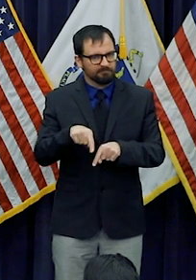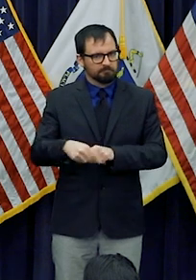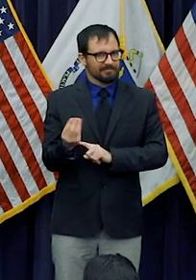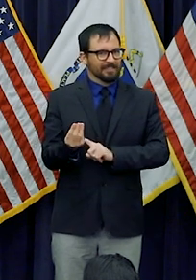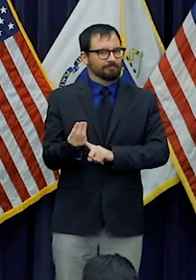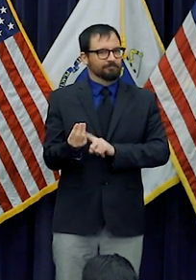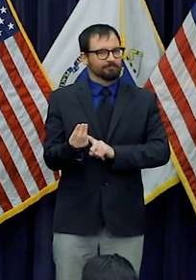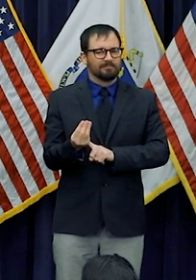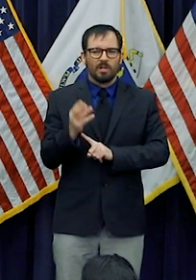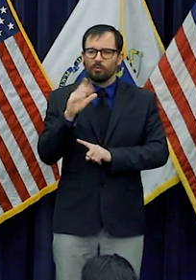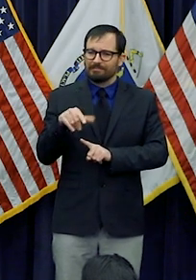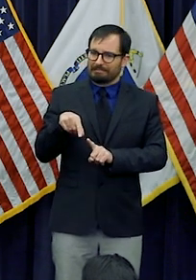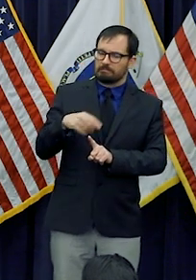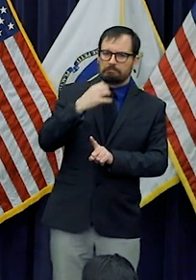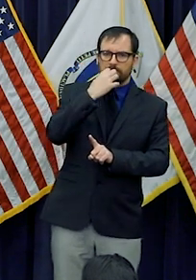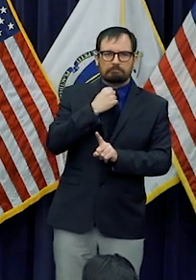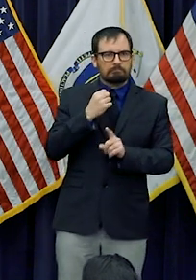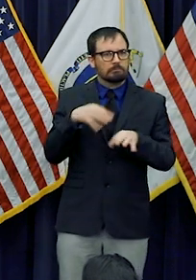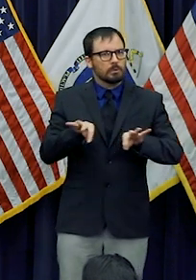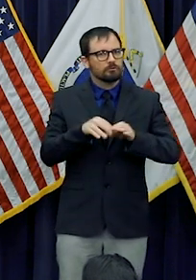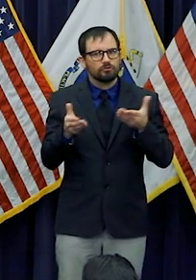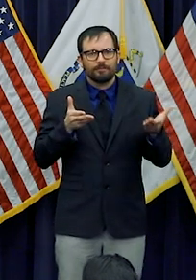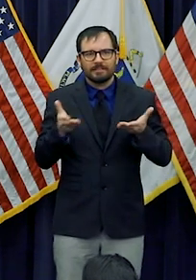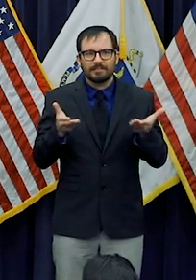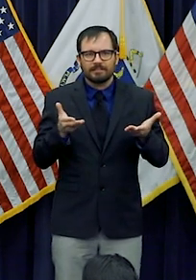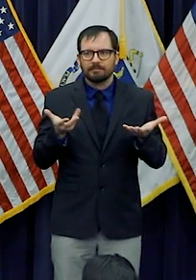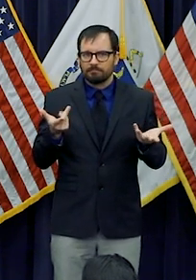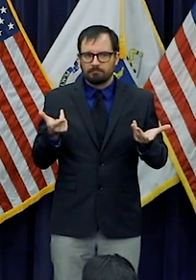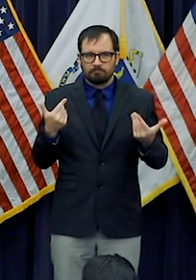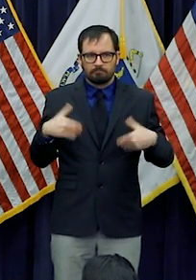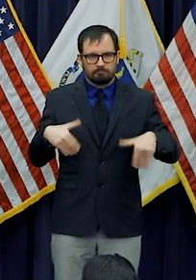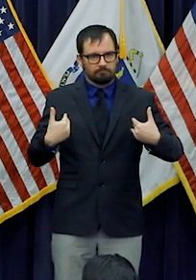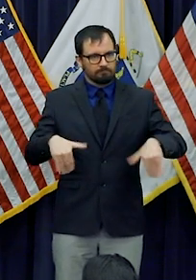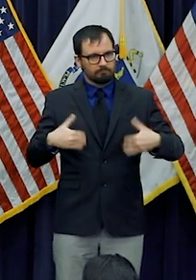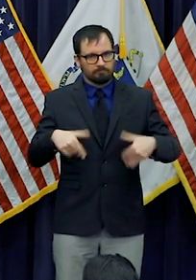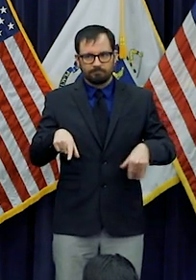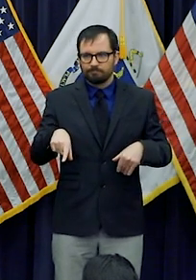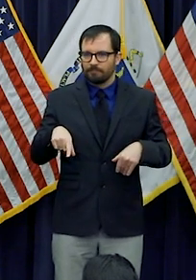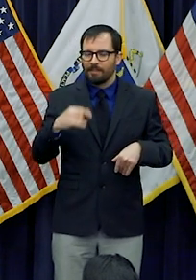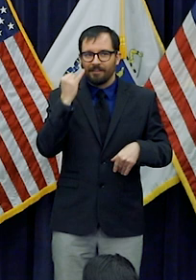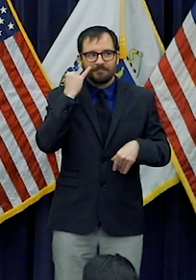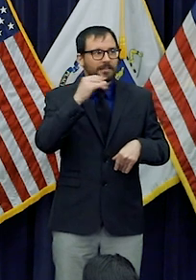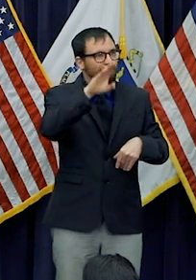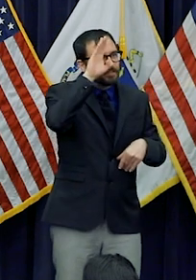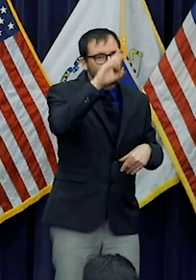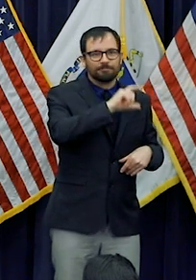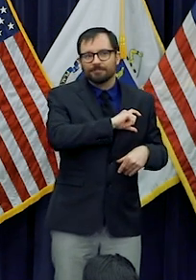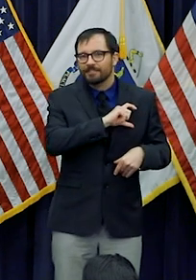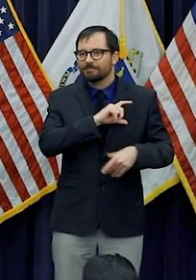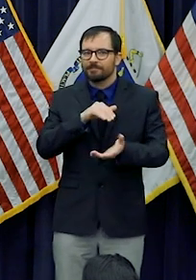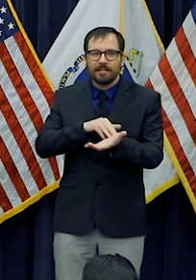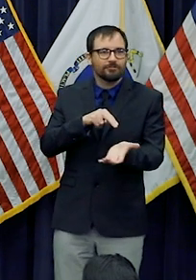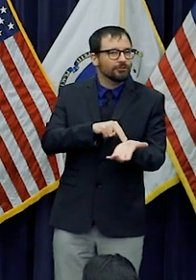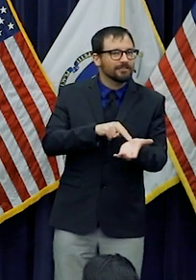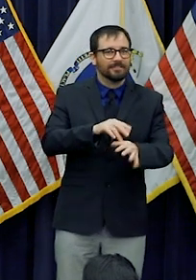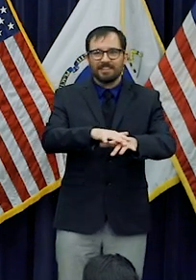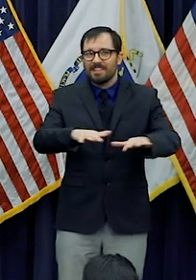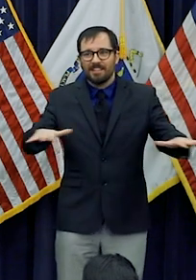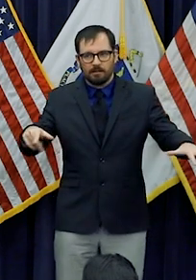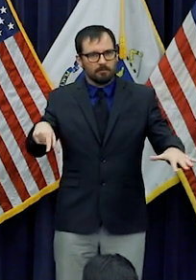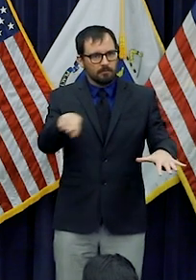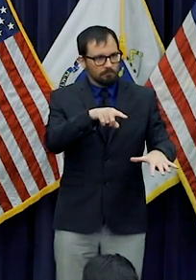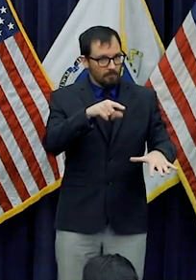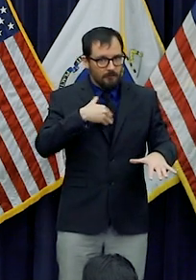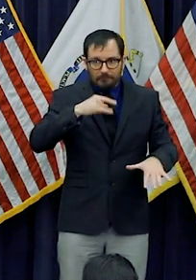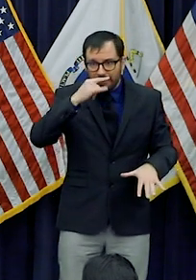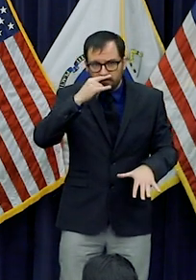of emergency service and that allows our frontline workers to continue their battle against COVID-19 and to continue